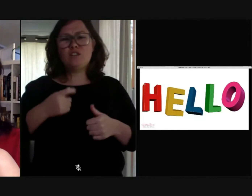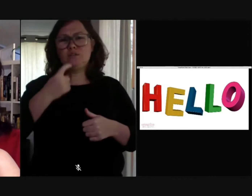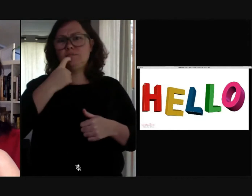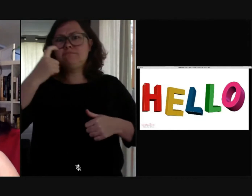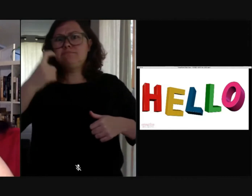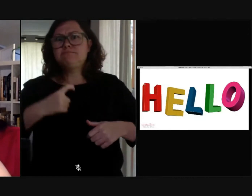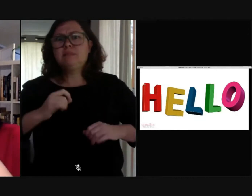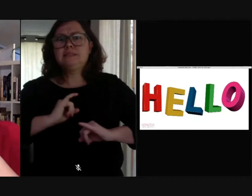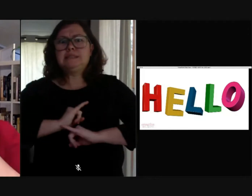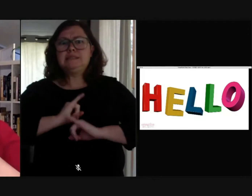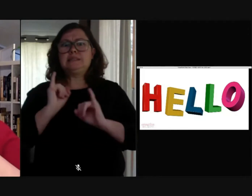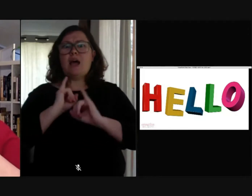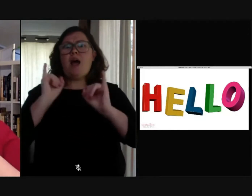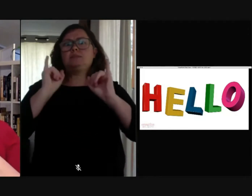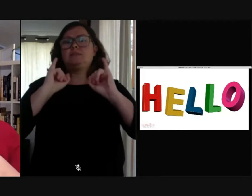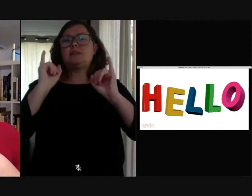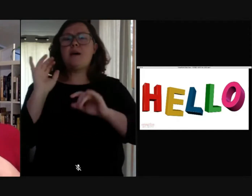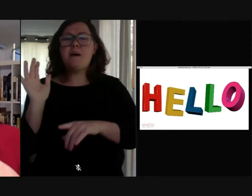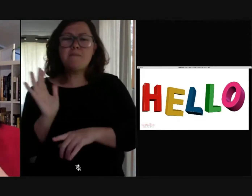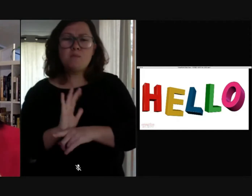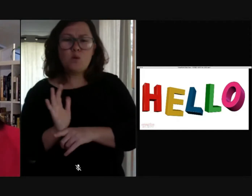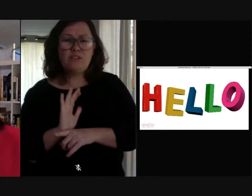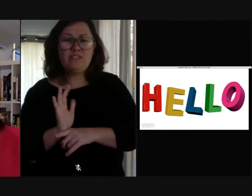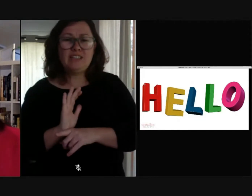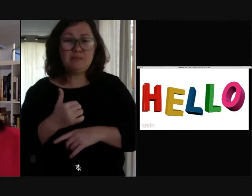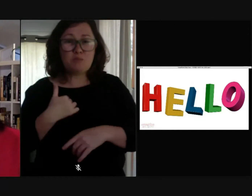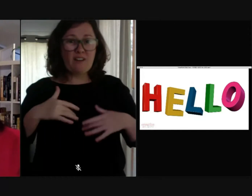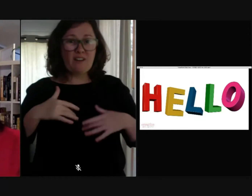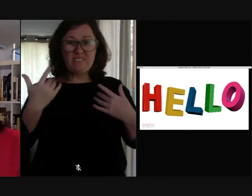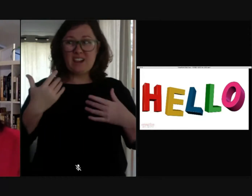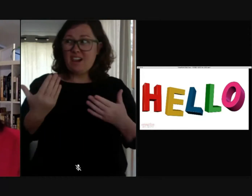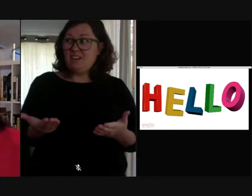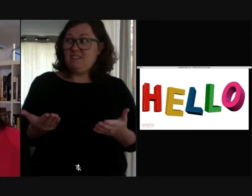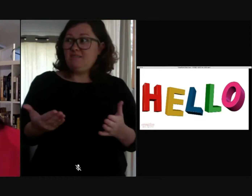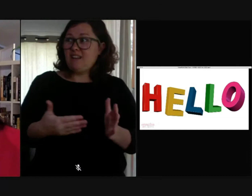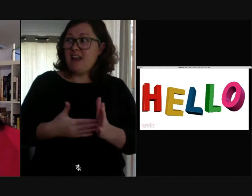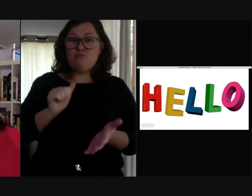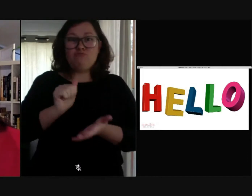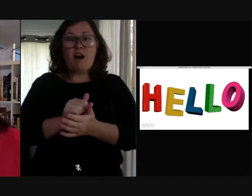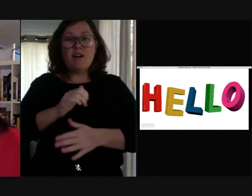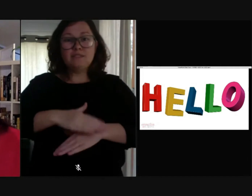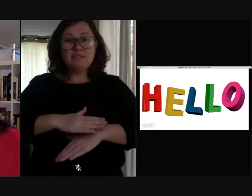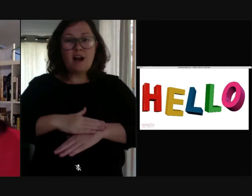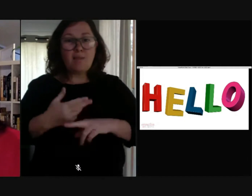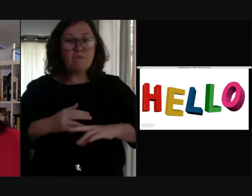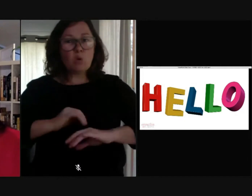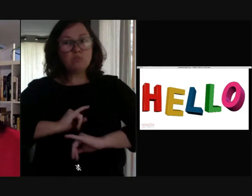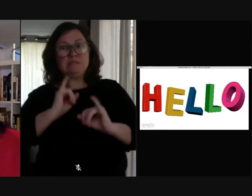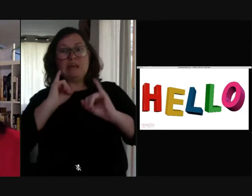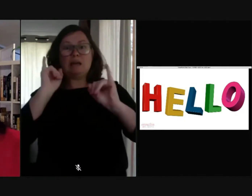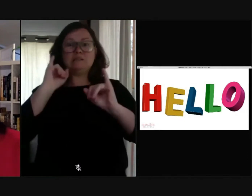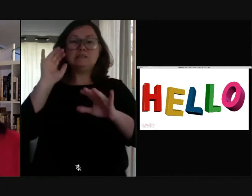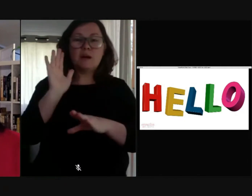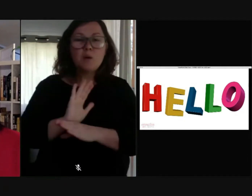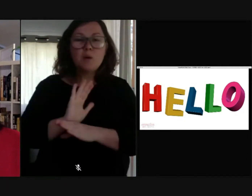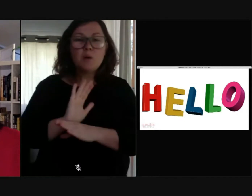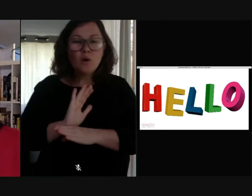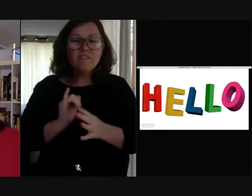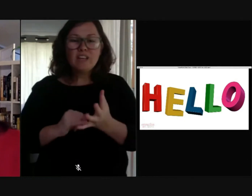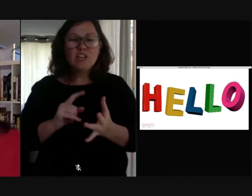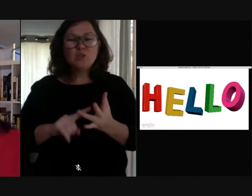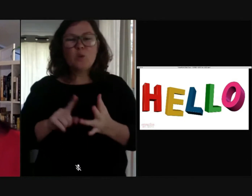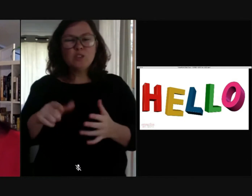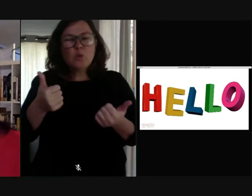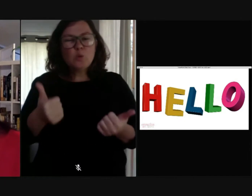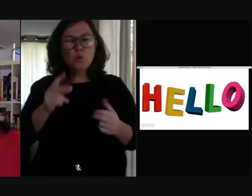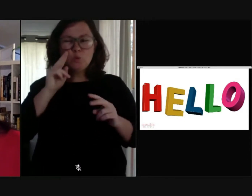disaster movies. So why don't you throw that in the chat so we can all get a chance to see who's here and a chance to